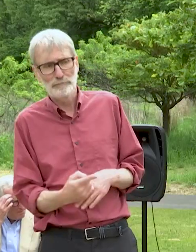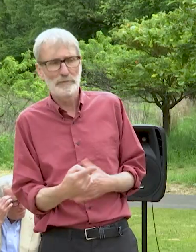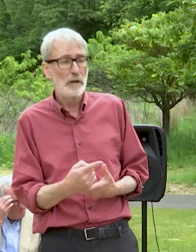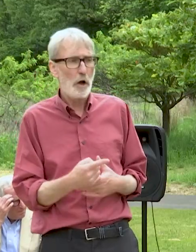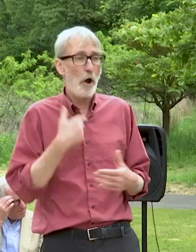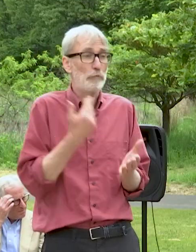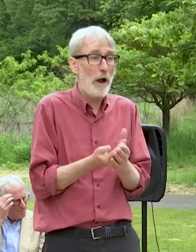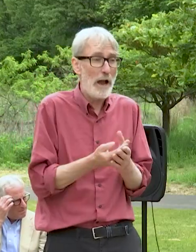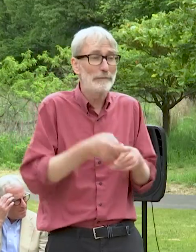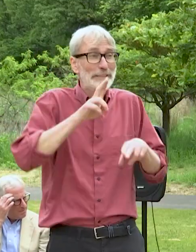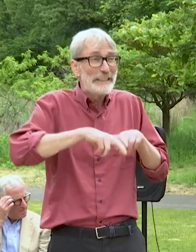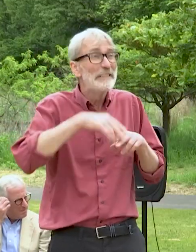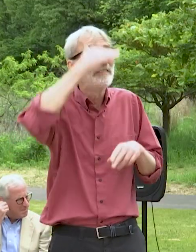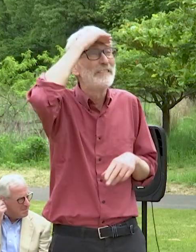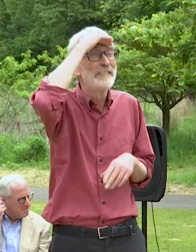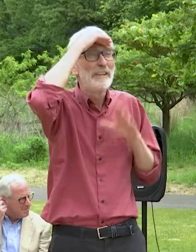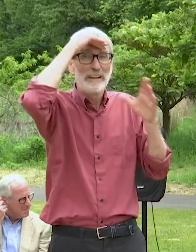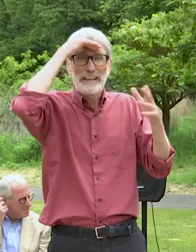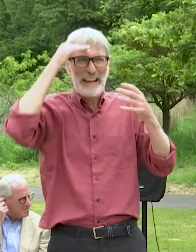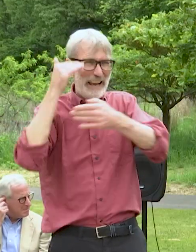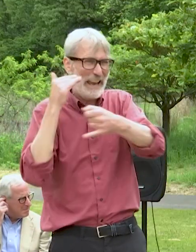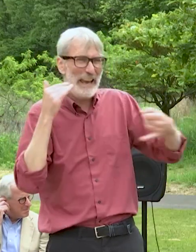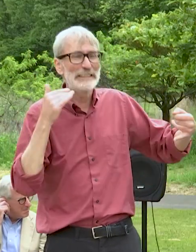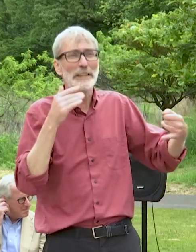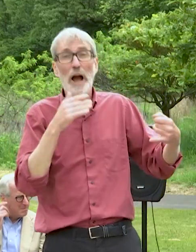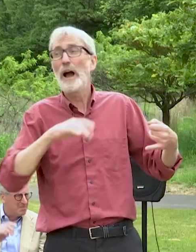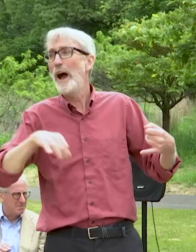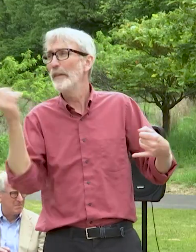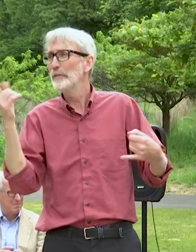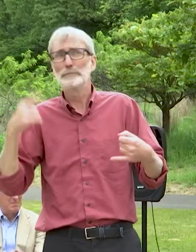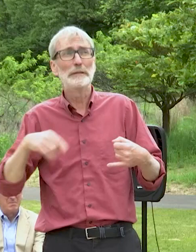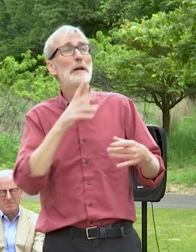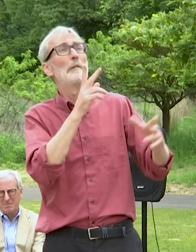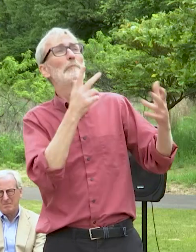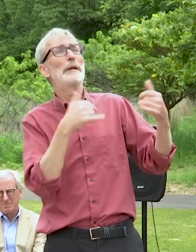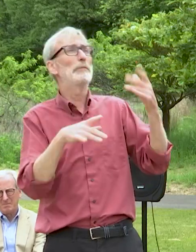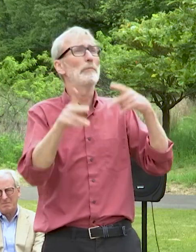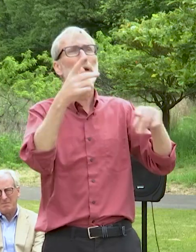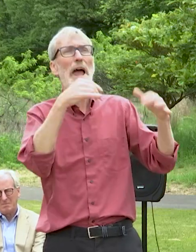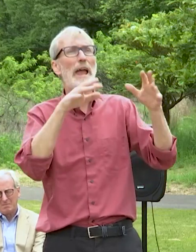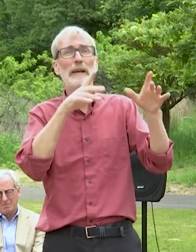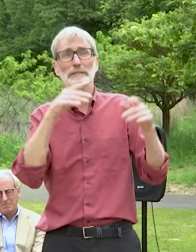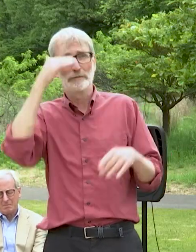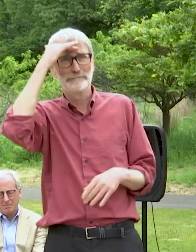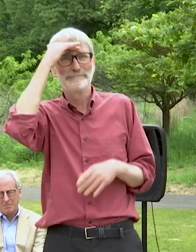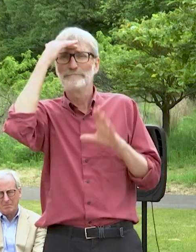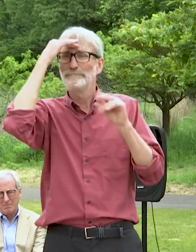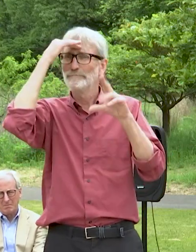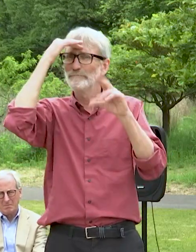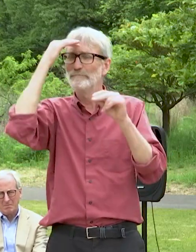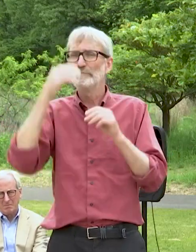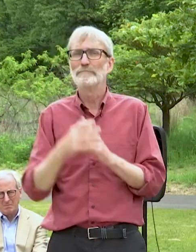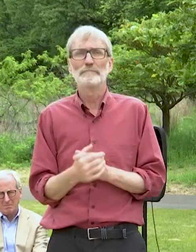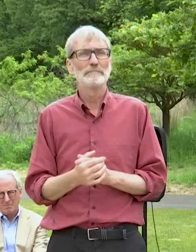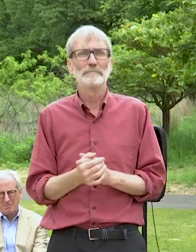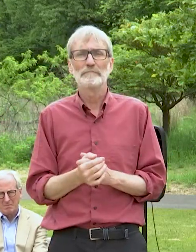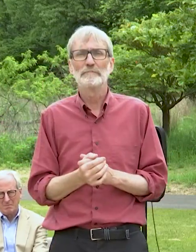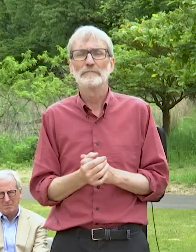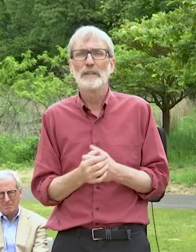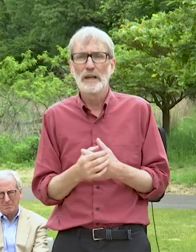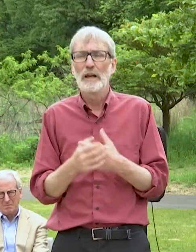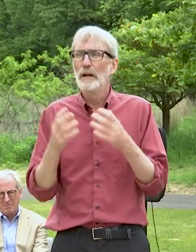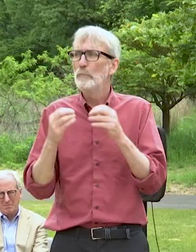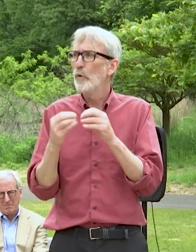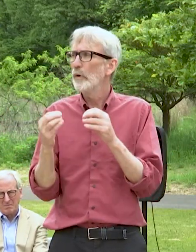park or like sit by a picnic table while everyone else is over here, you know, playing on the playground or whatever.